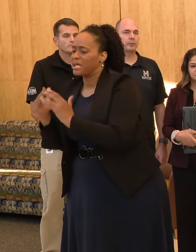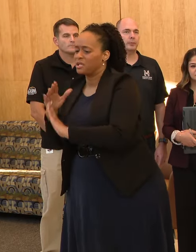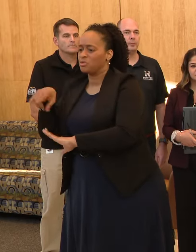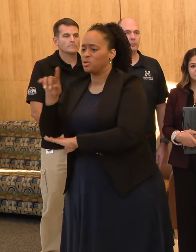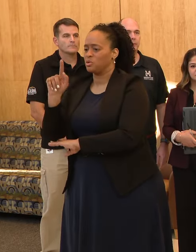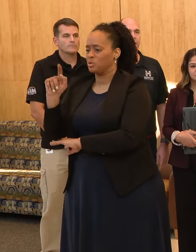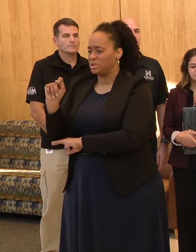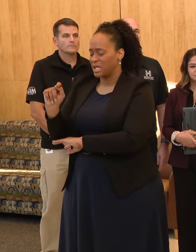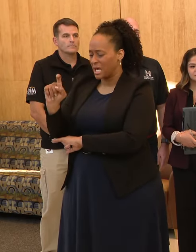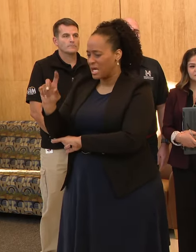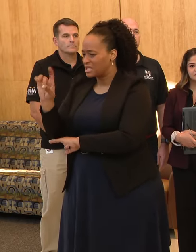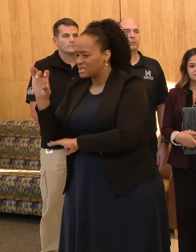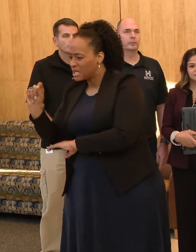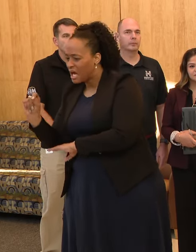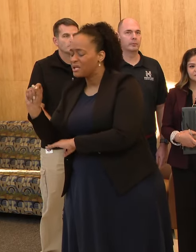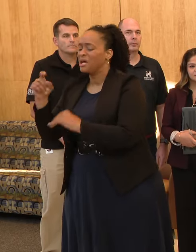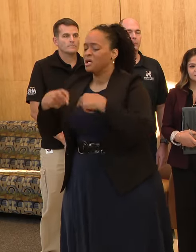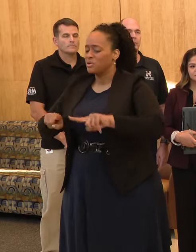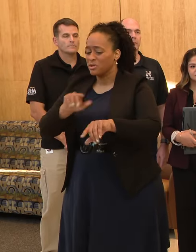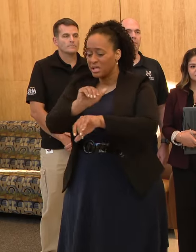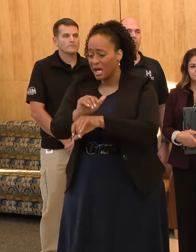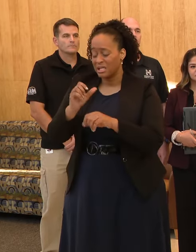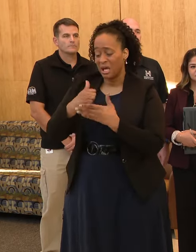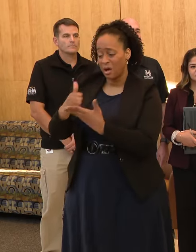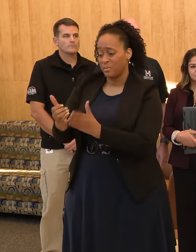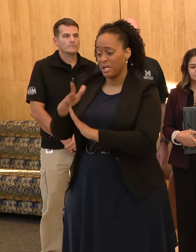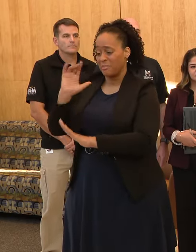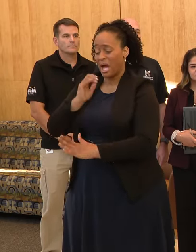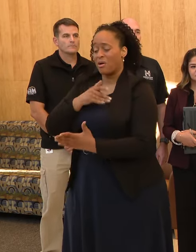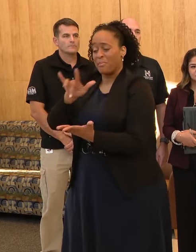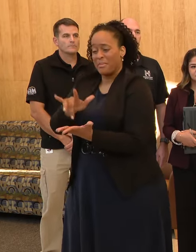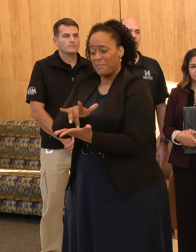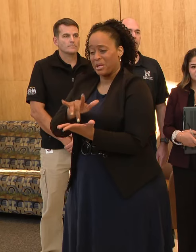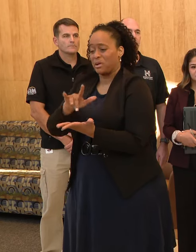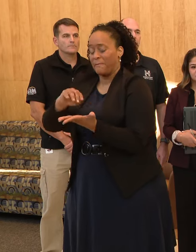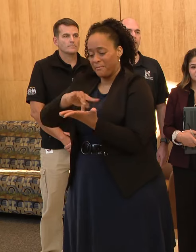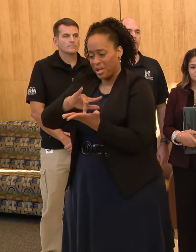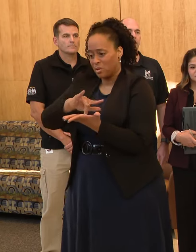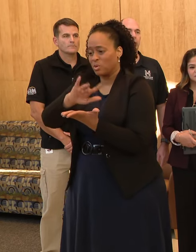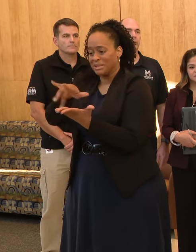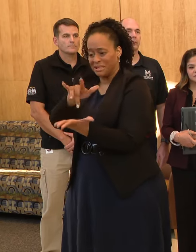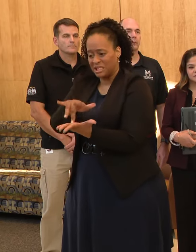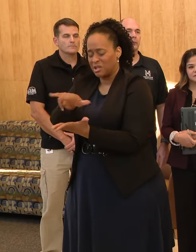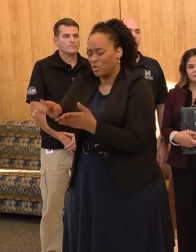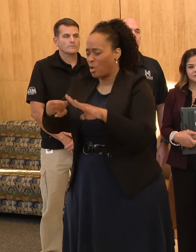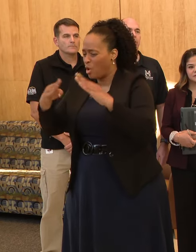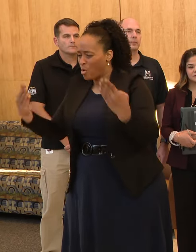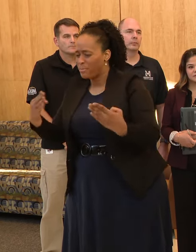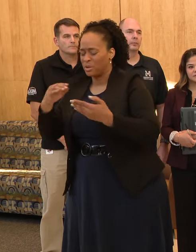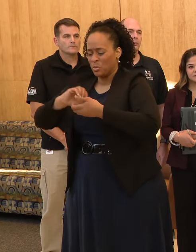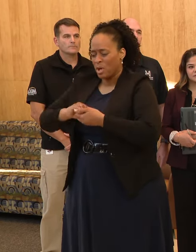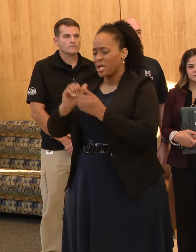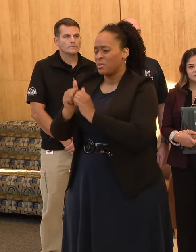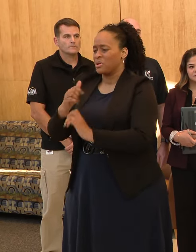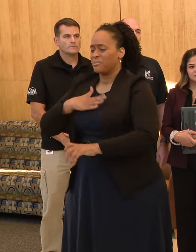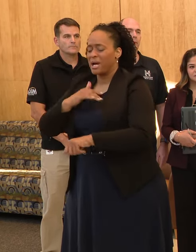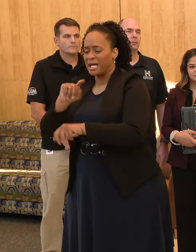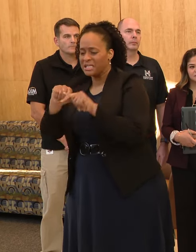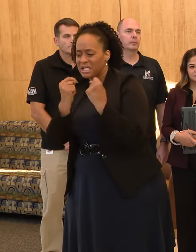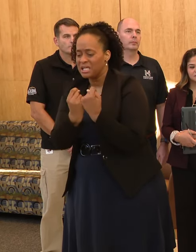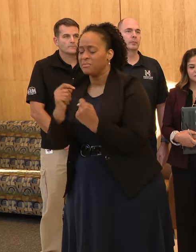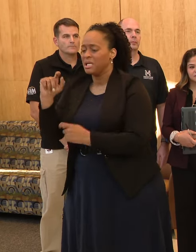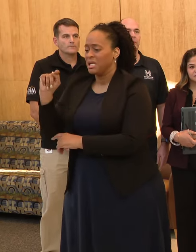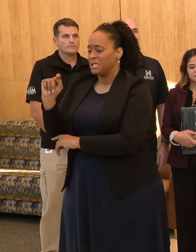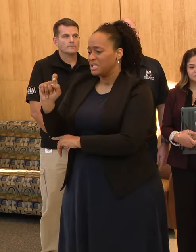night kept our medical center open, working with my team.